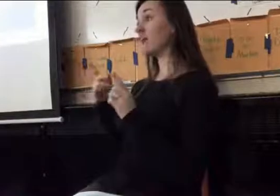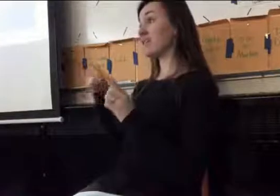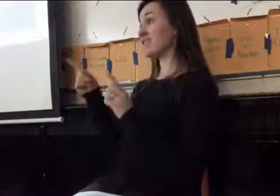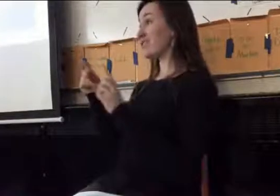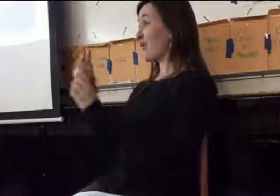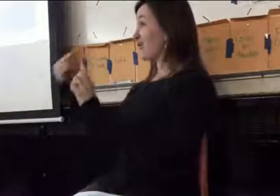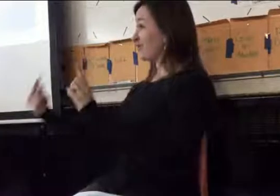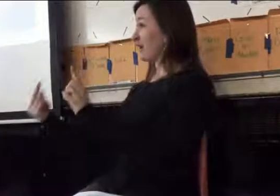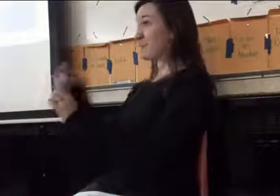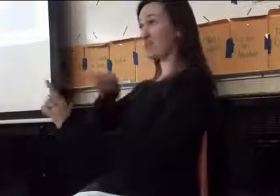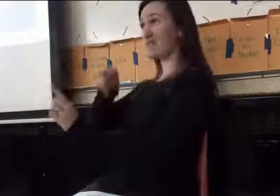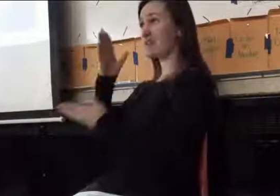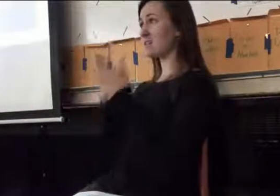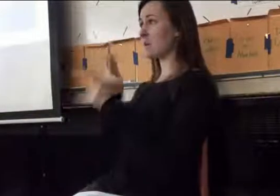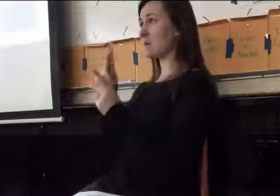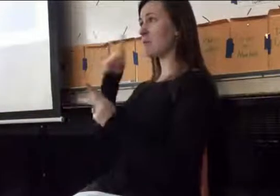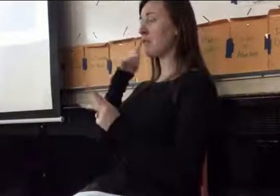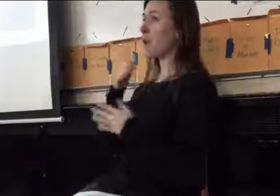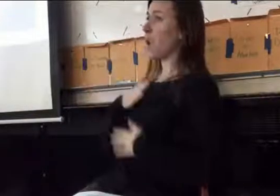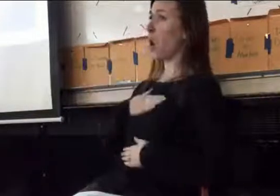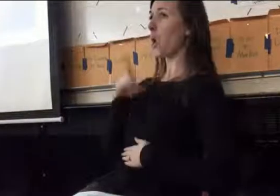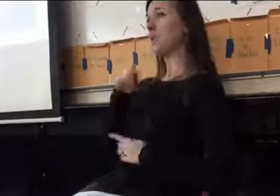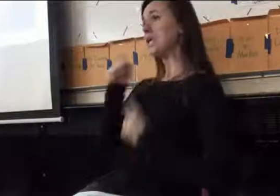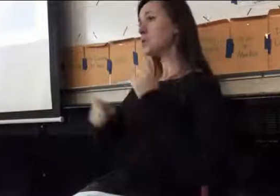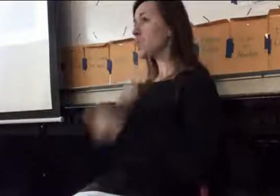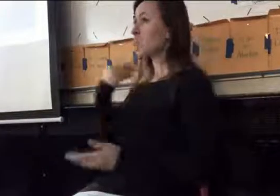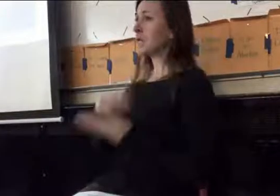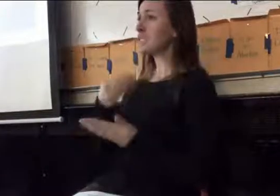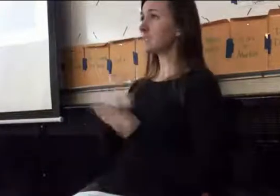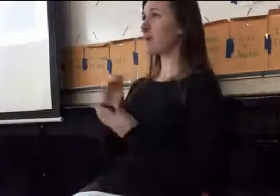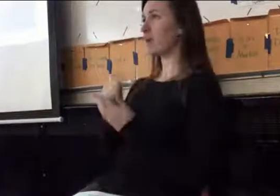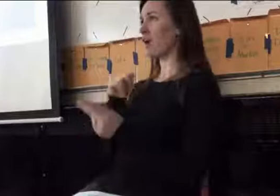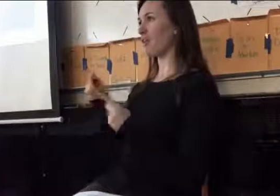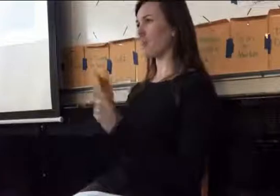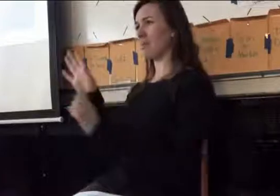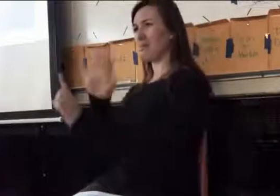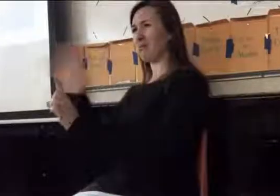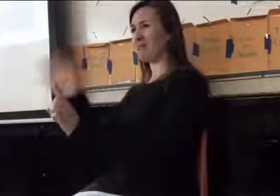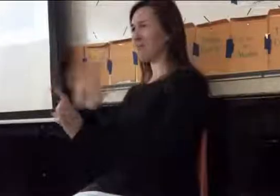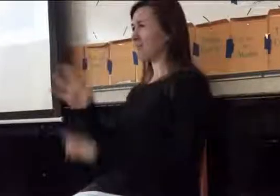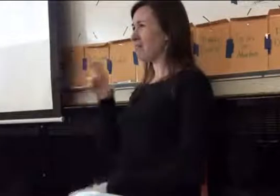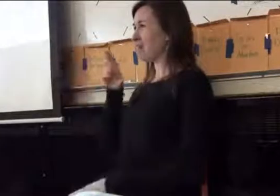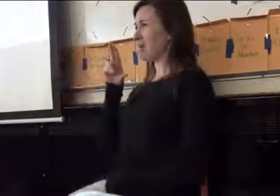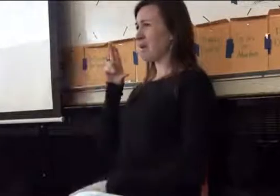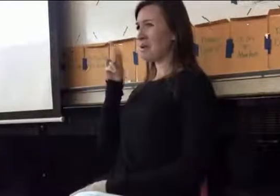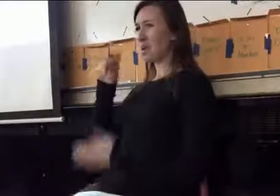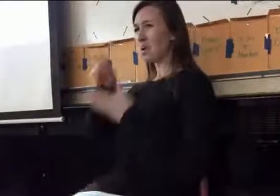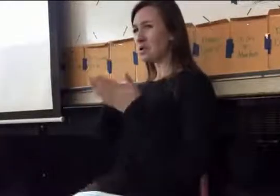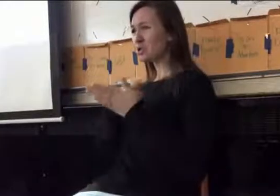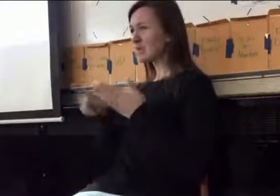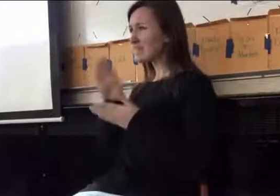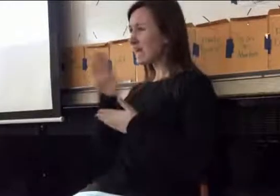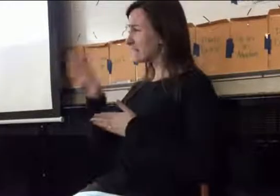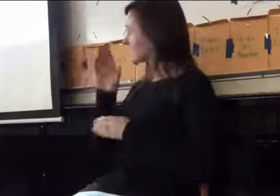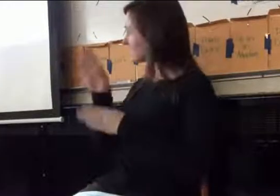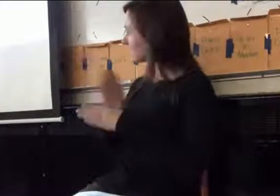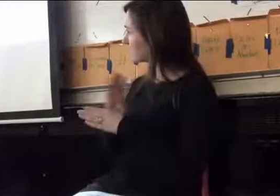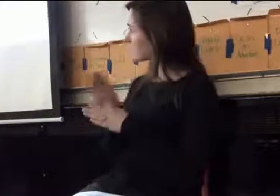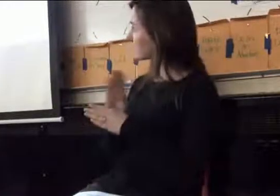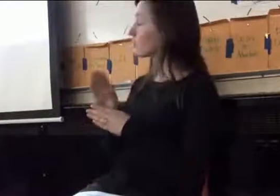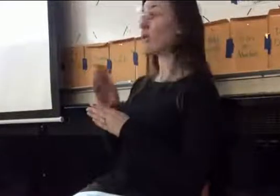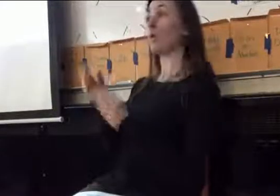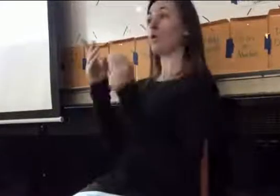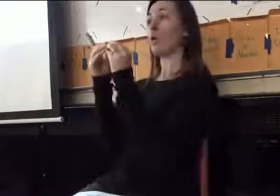of industry? Now, well, it depends in your mind of what you think, okay? Now, on the other side, you have one